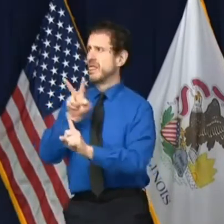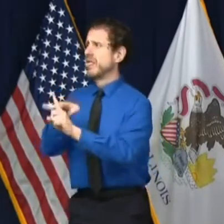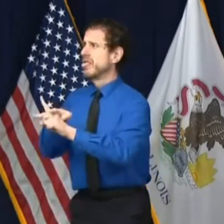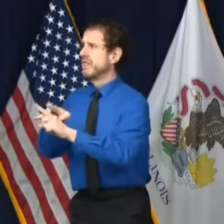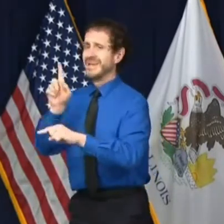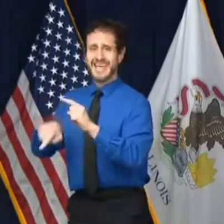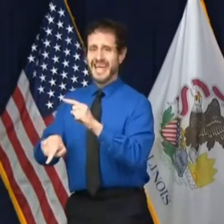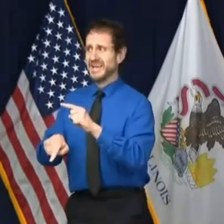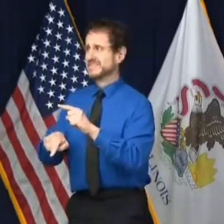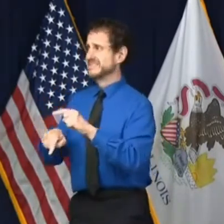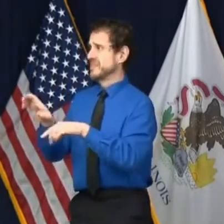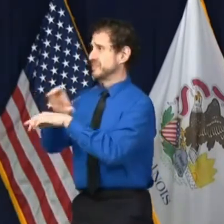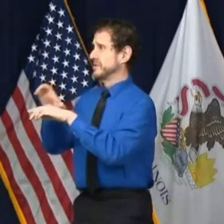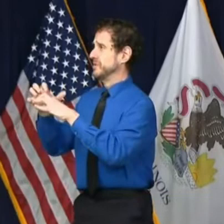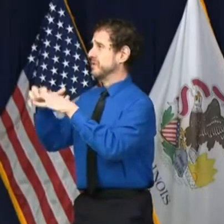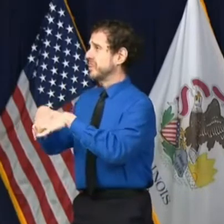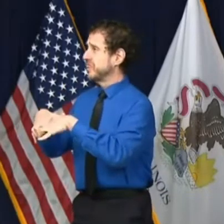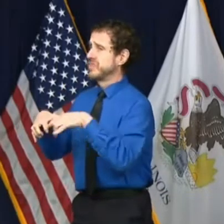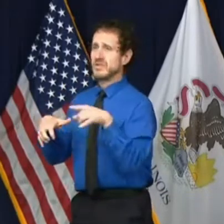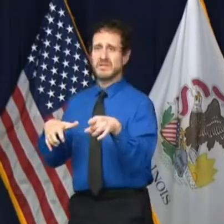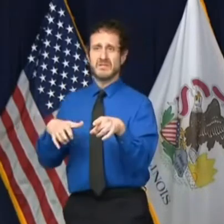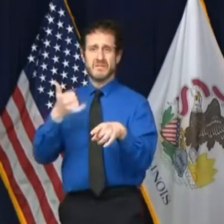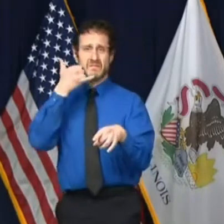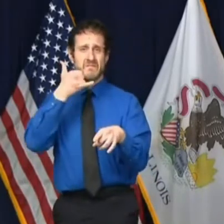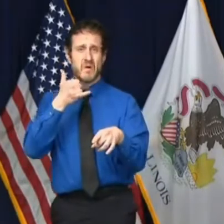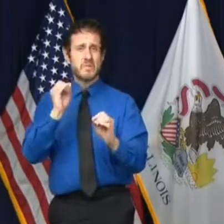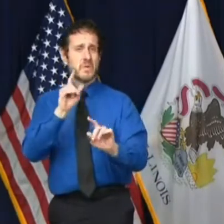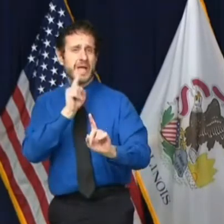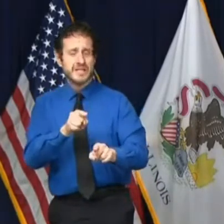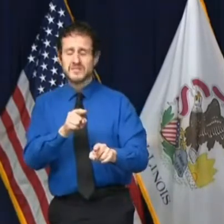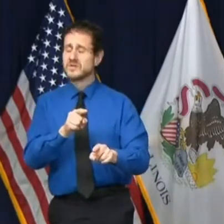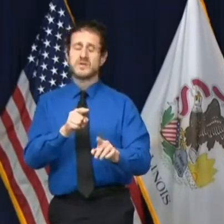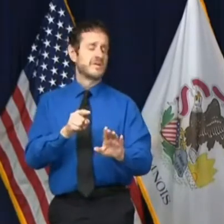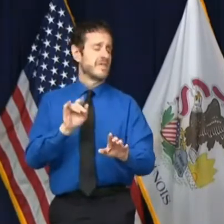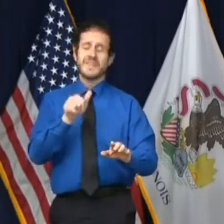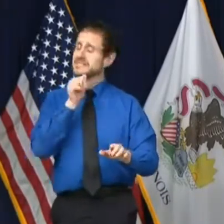claim. That is not something that's intended, and we're certainly trying to